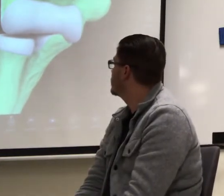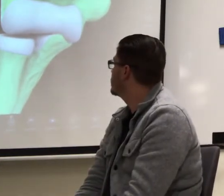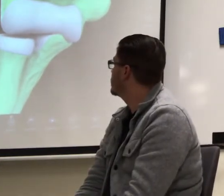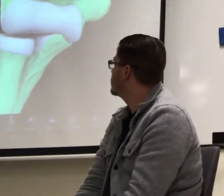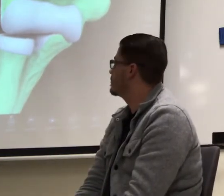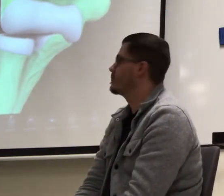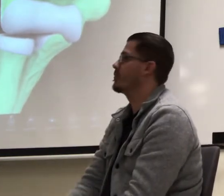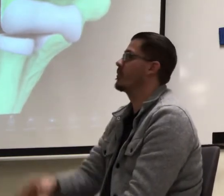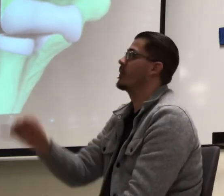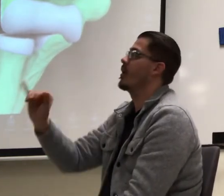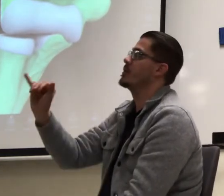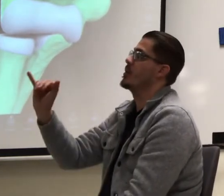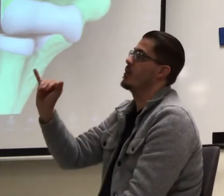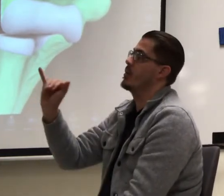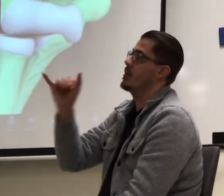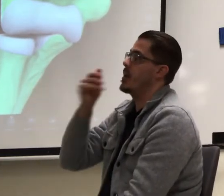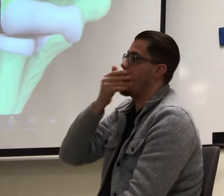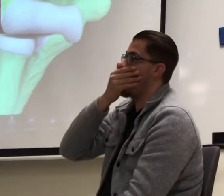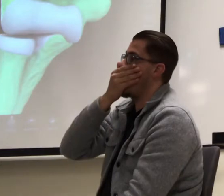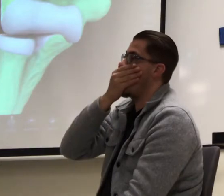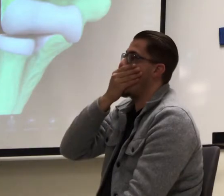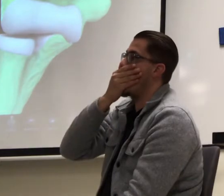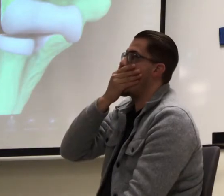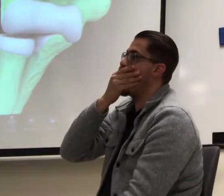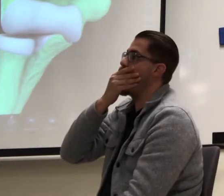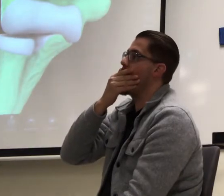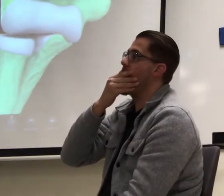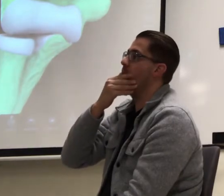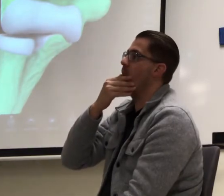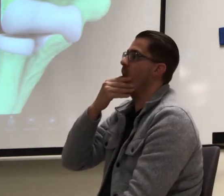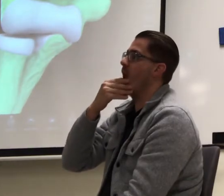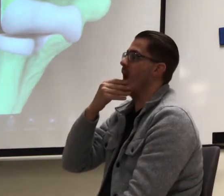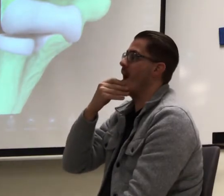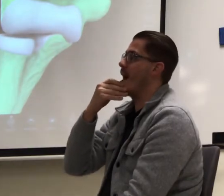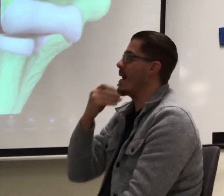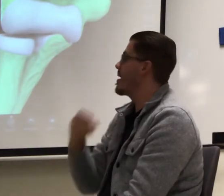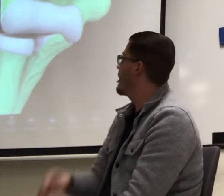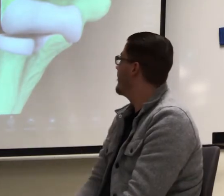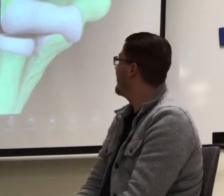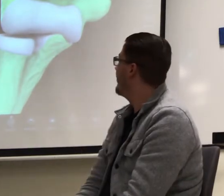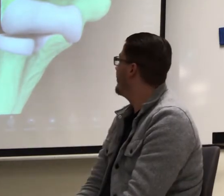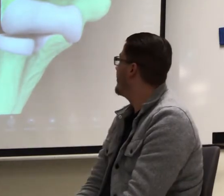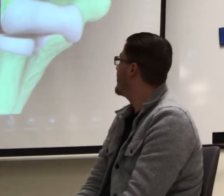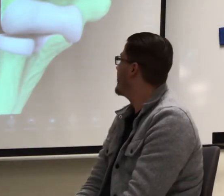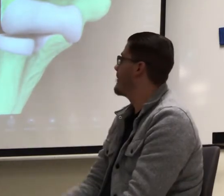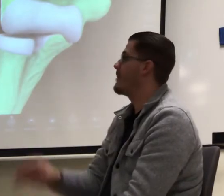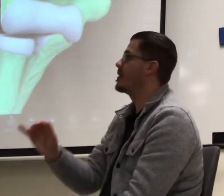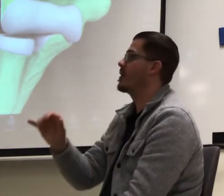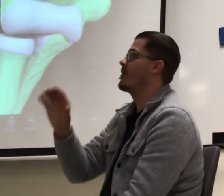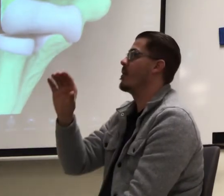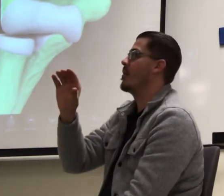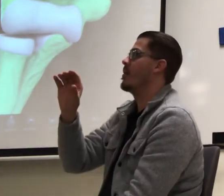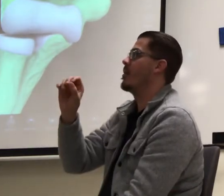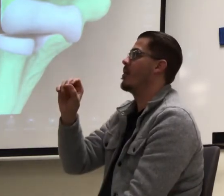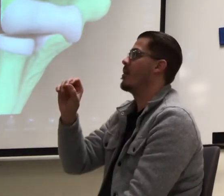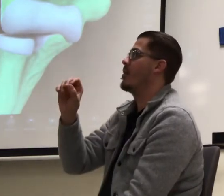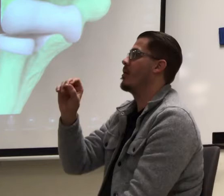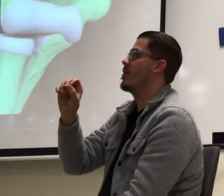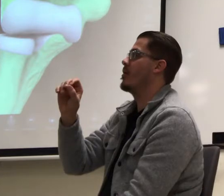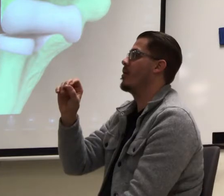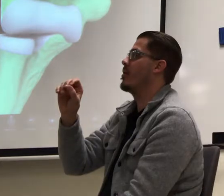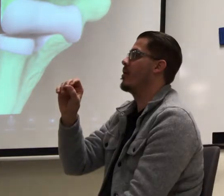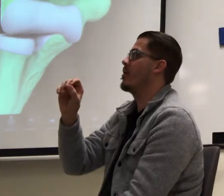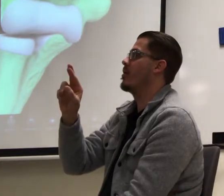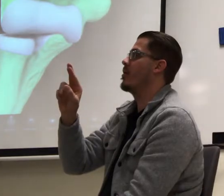The other thing is, and these are the last two things for the humerus, you have the coronoid fossa and the